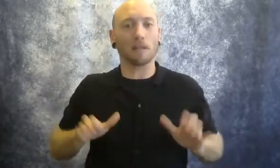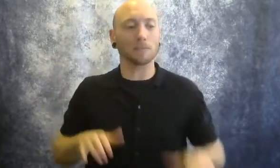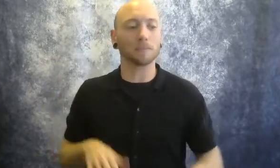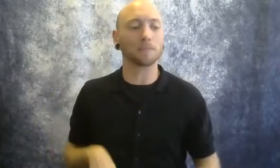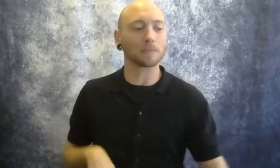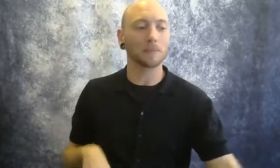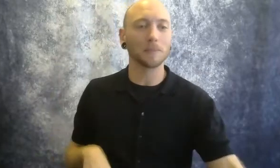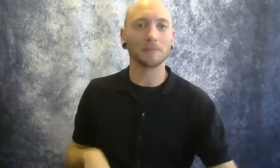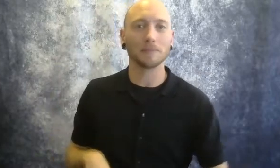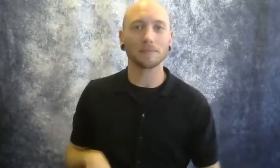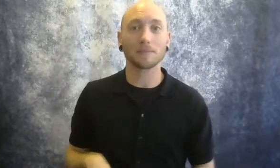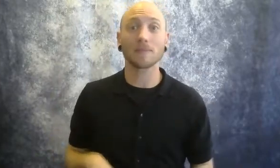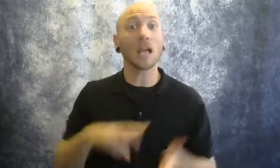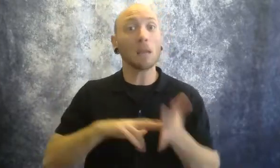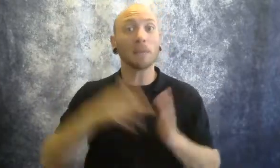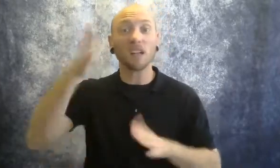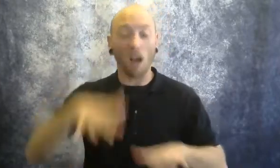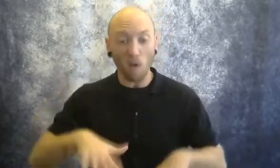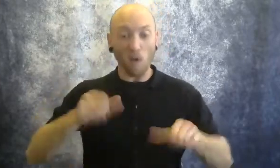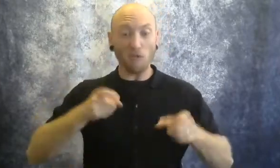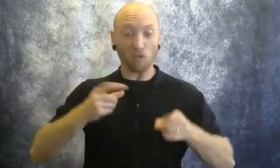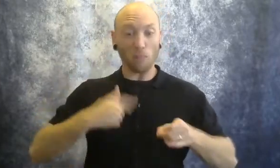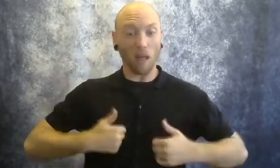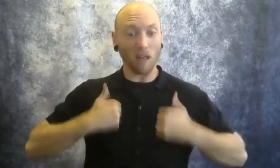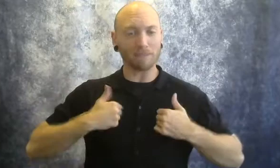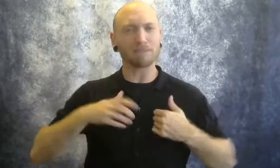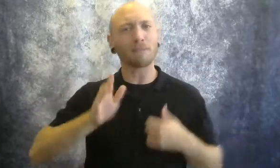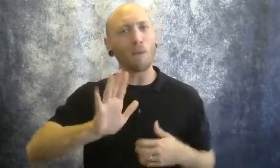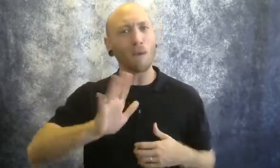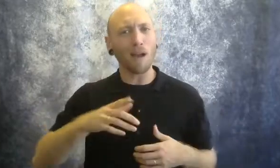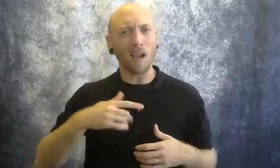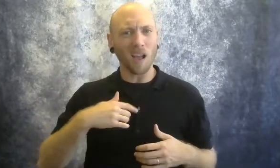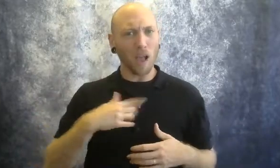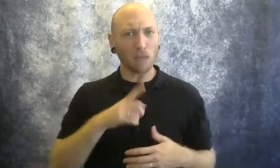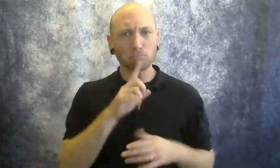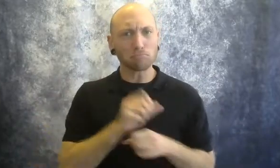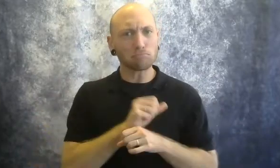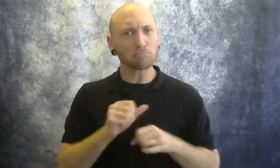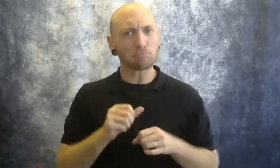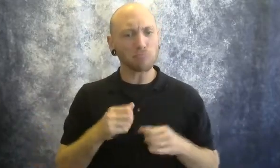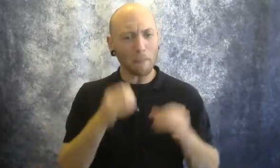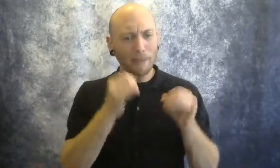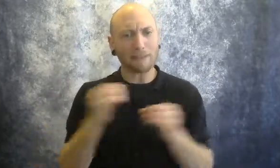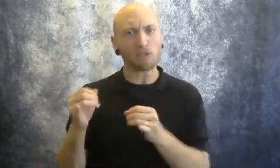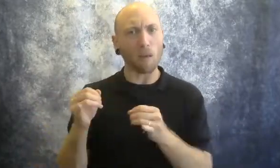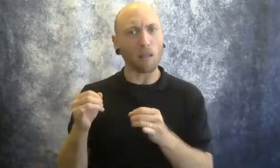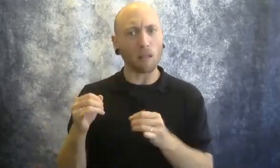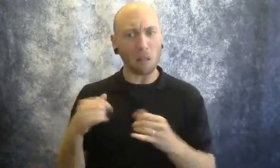I have to do is be obedient. Now, I want to tell you something. It isn't that God's taken over my life, for crying out loud. I'm an individual. I'm a